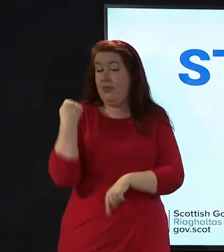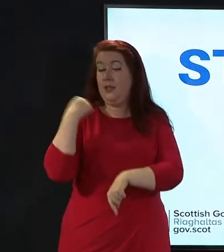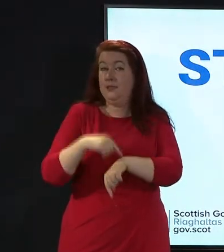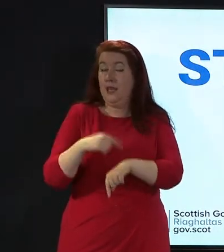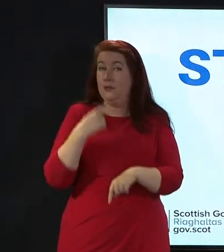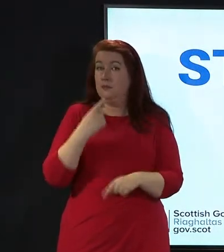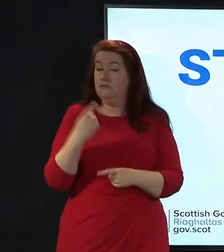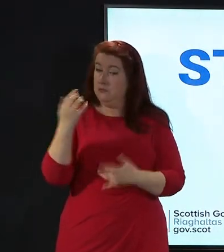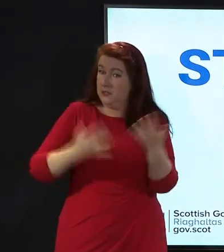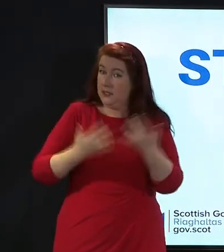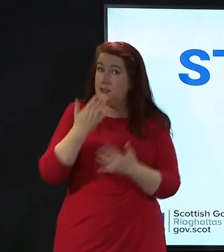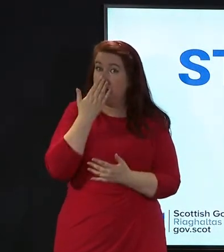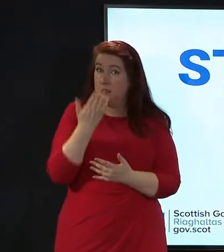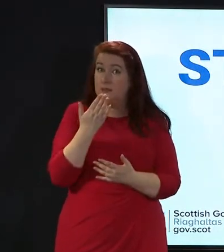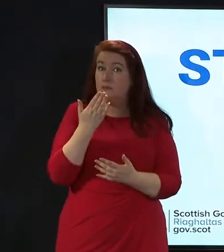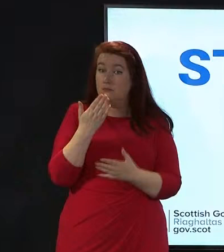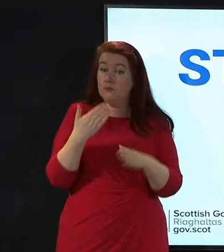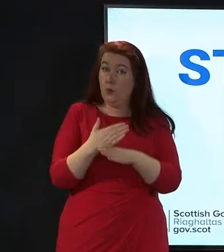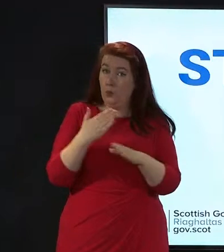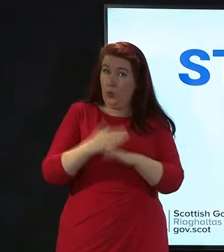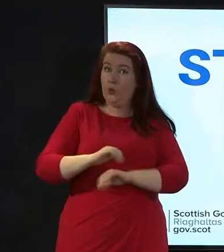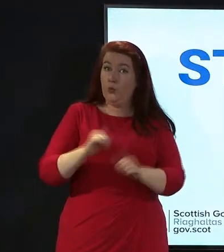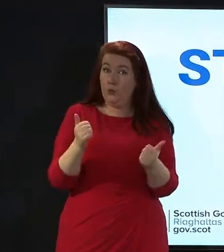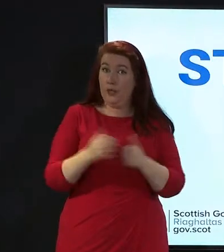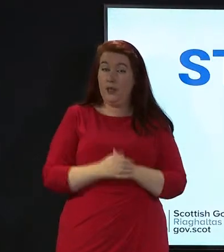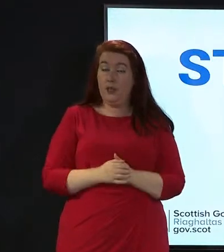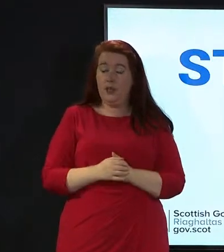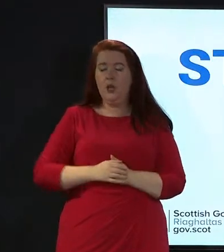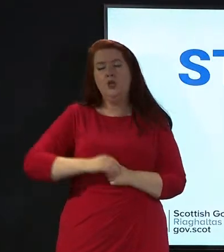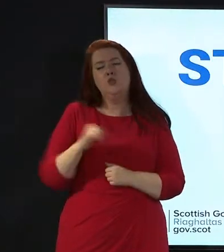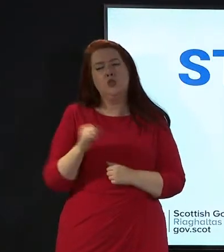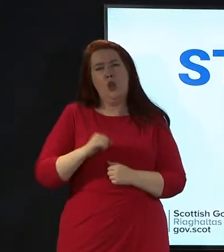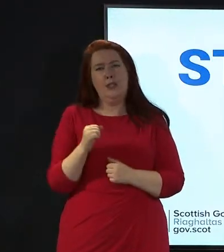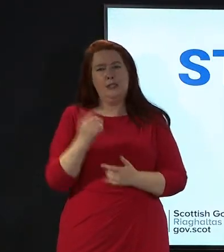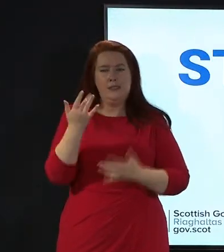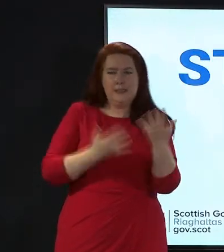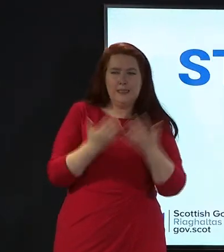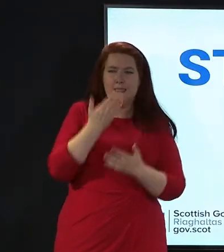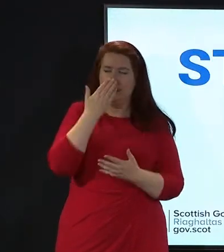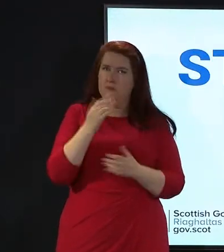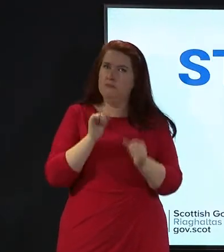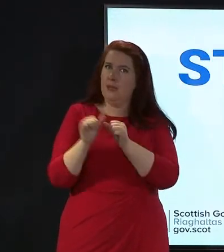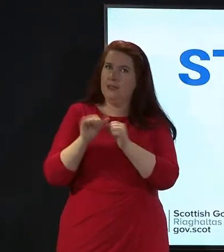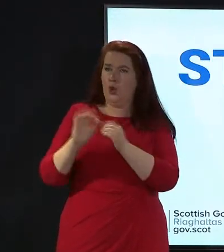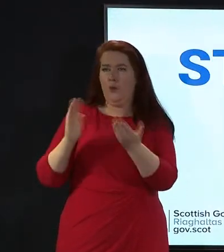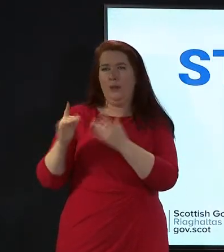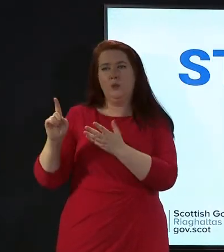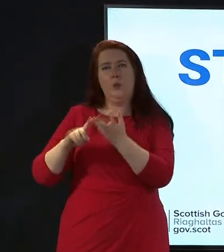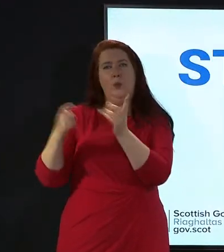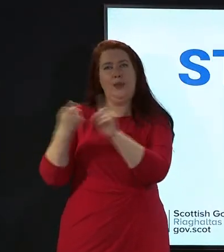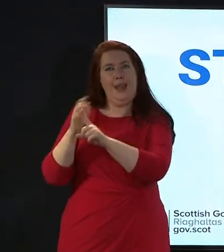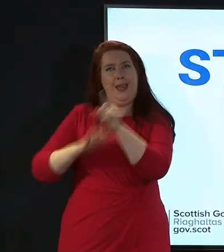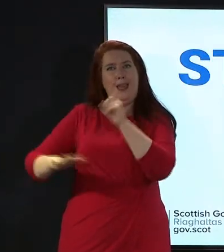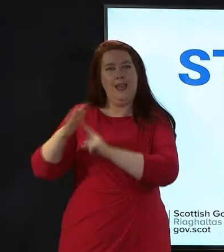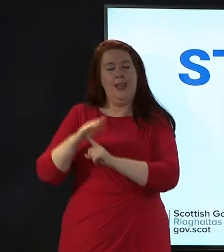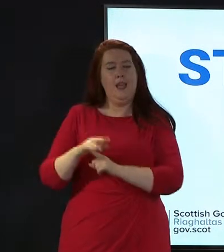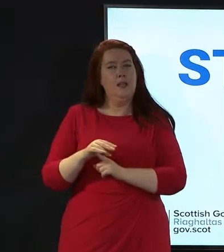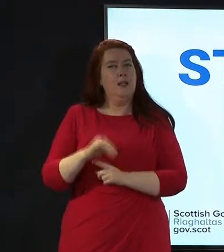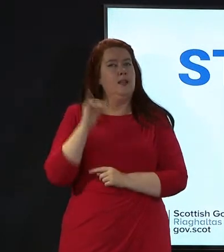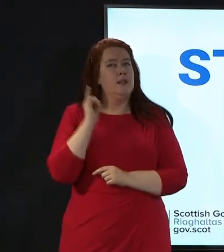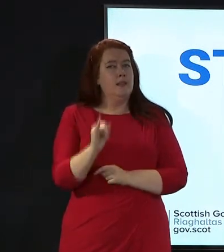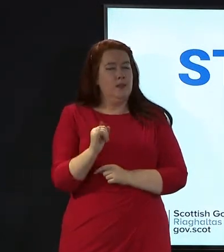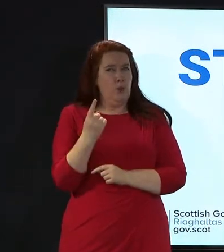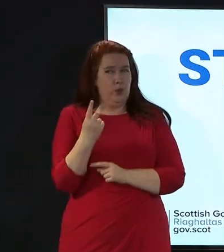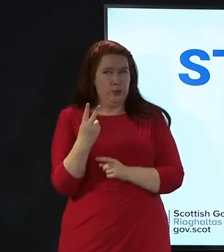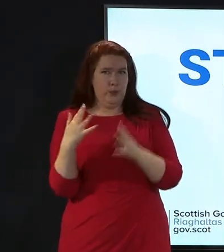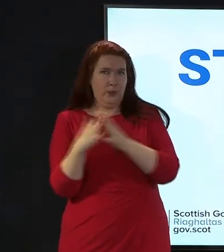that was successful. Scotland was doing better in terms of case numbers than other parts of the United Kingdom. Over the last couple of